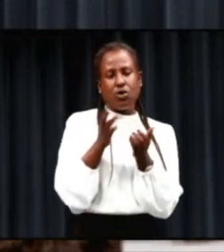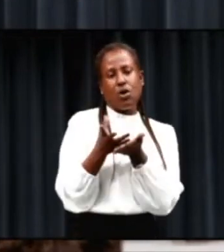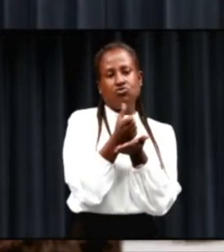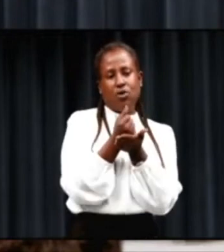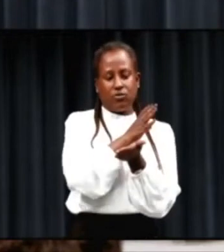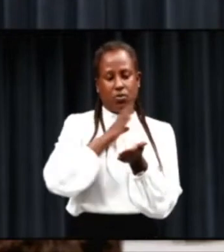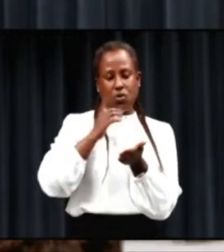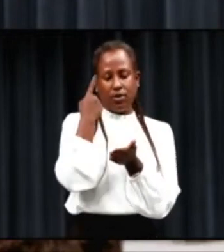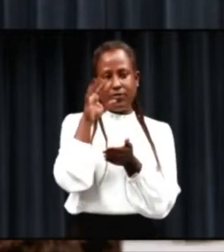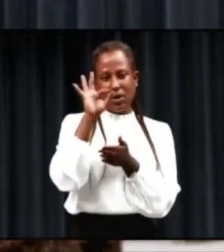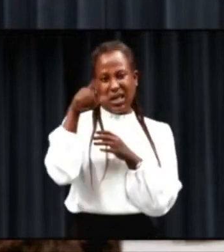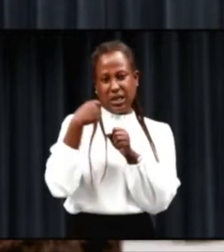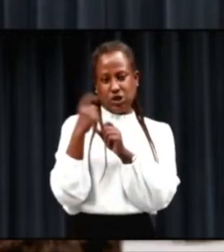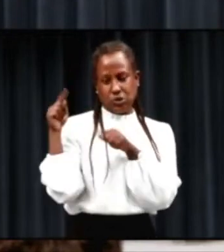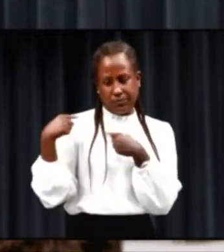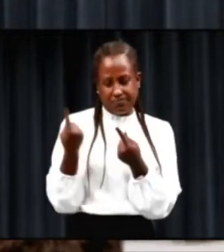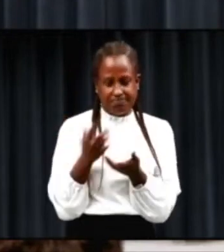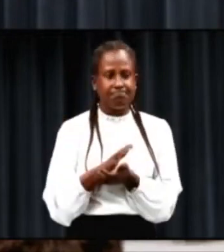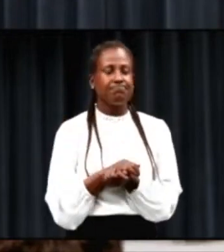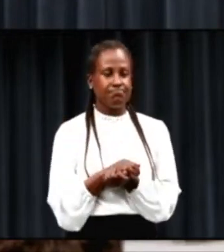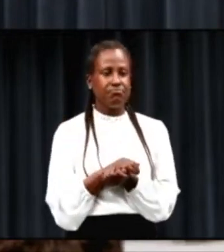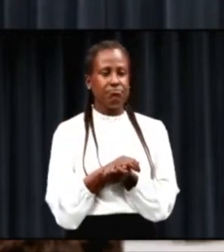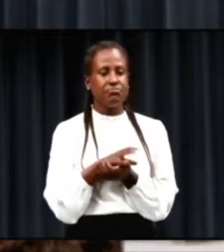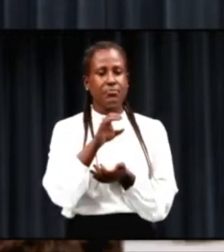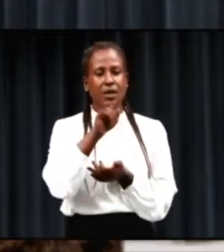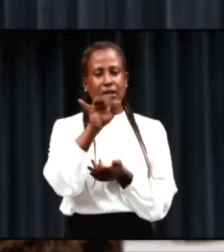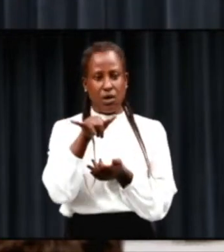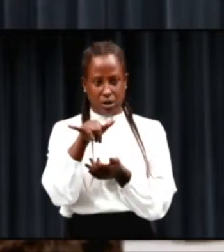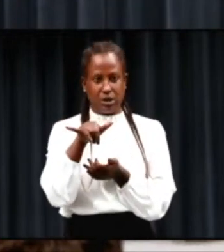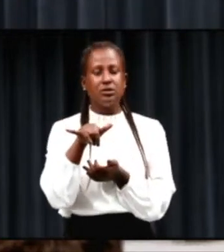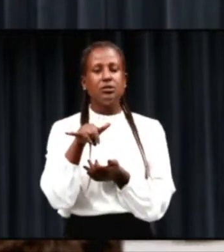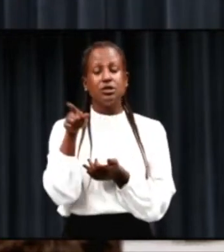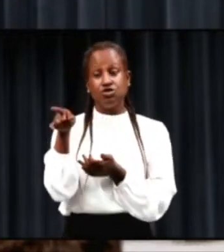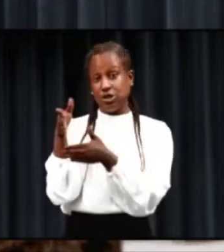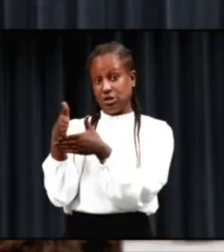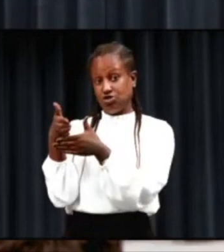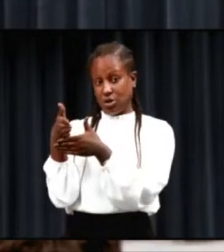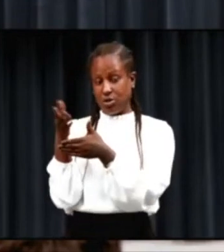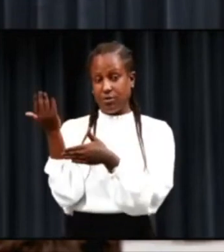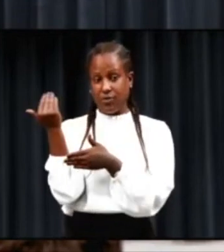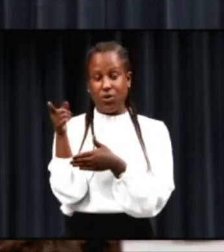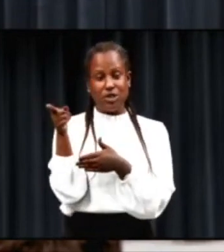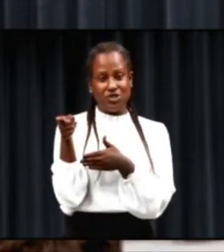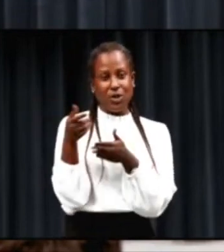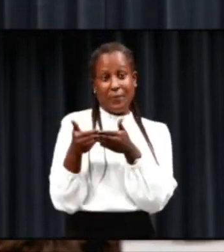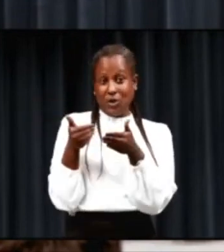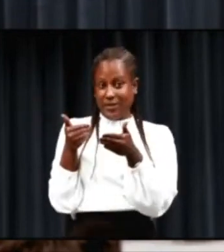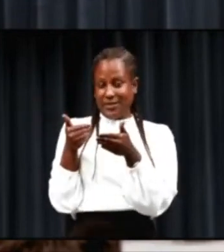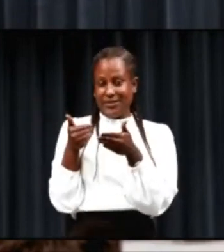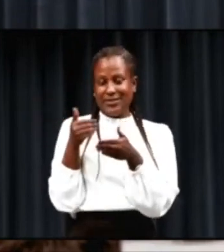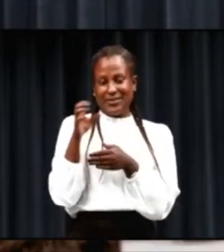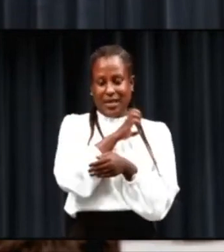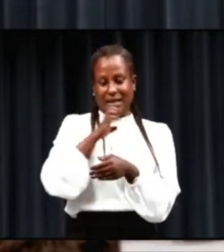and this is something that County Executive also brings and I shared, because she was the previous executive director, and so